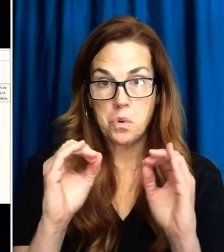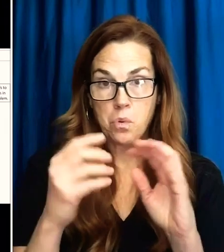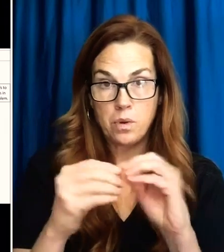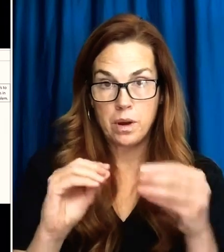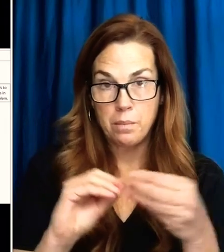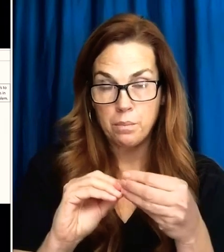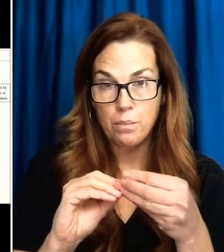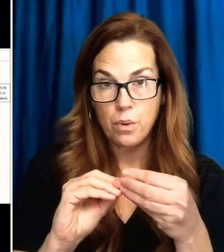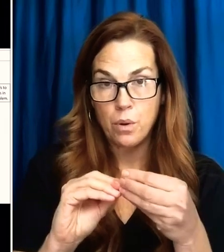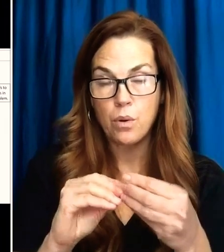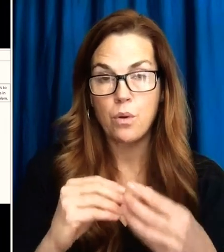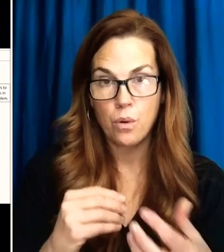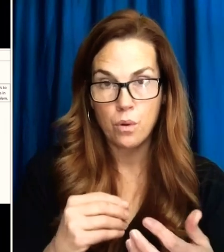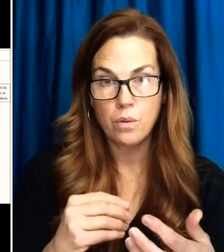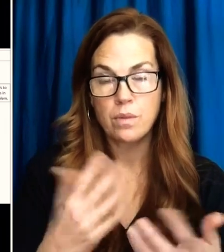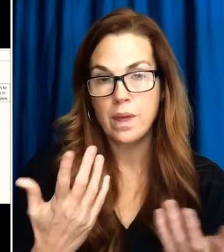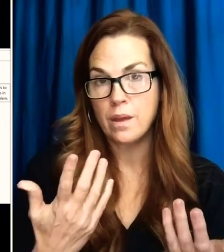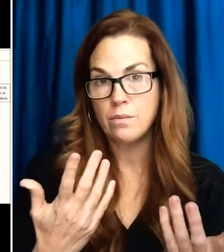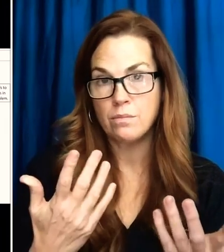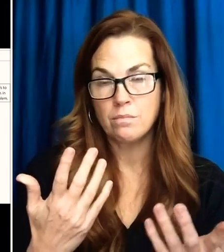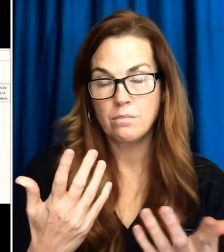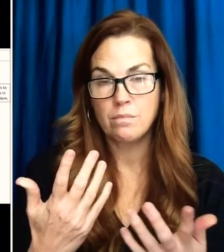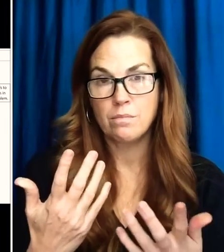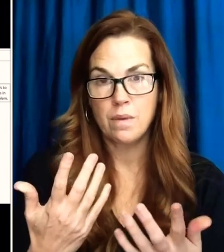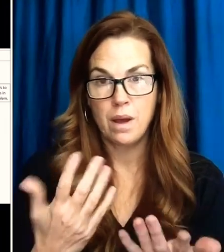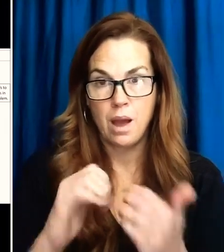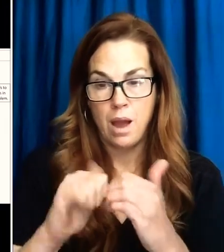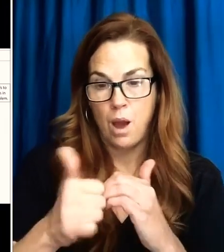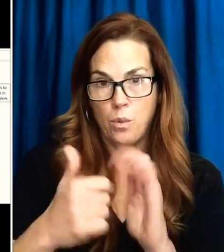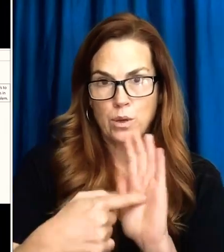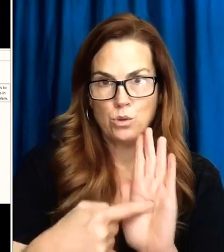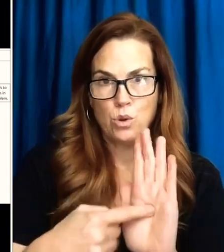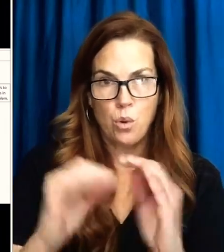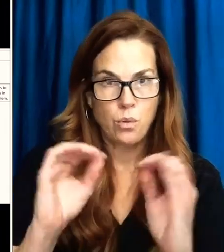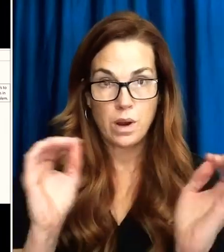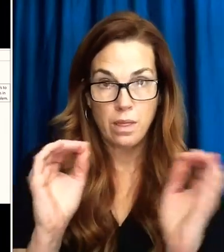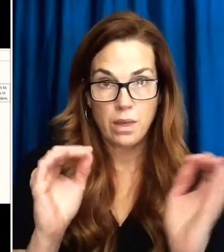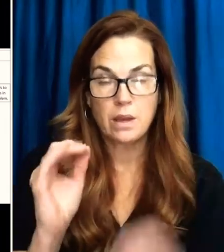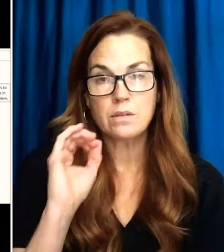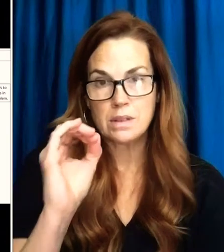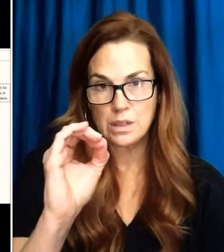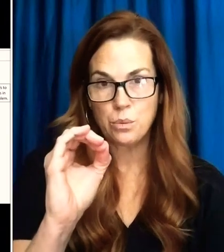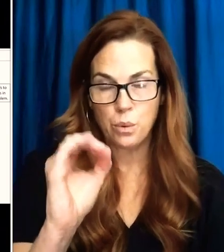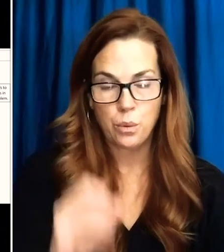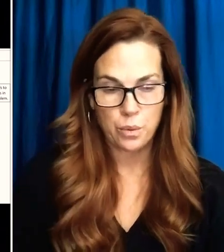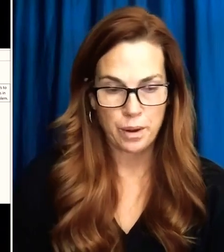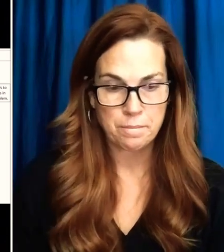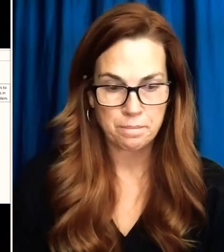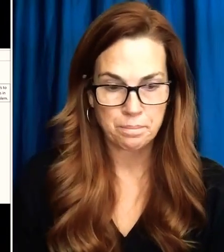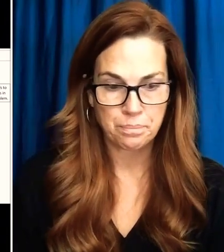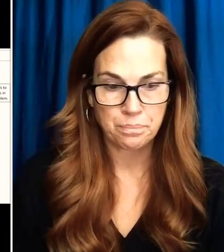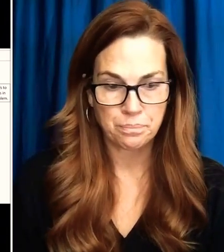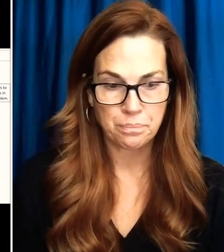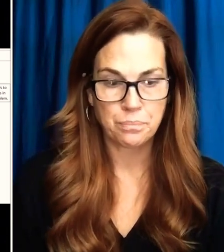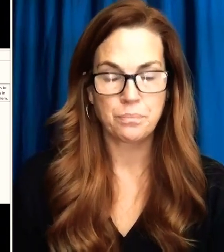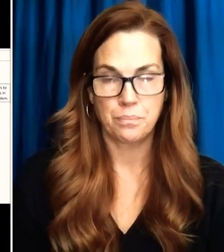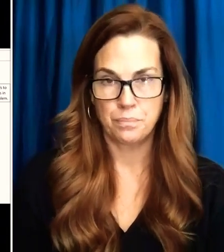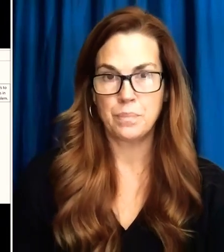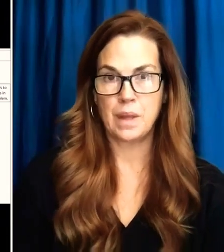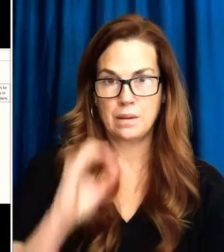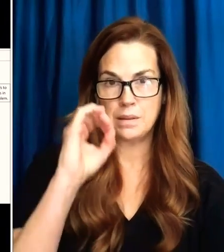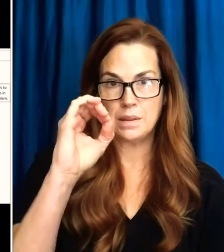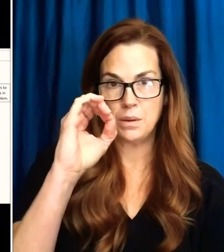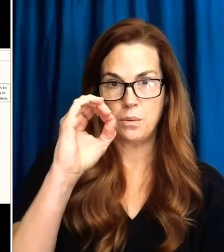represents nothing? A 0. So I'm going to put a 0 after that decimal, and then I'm going to bring it down. So now I have